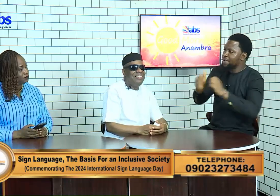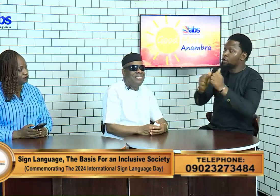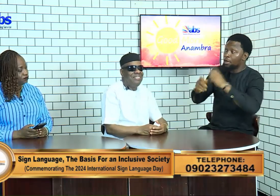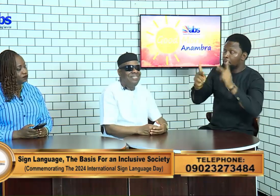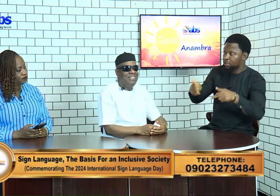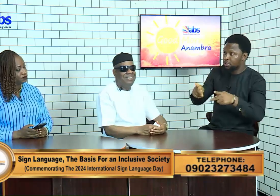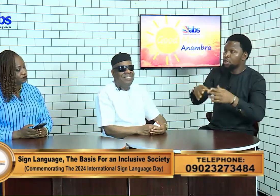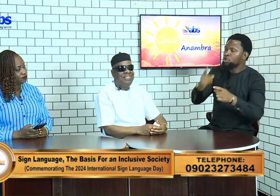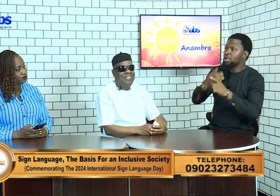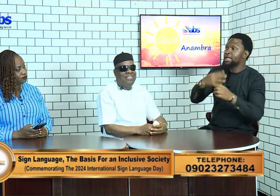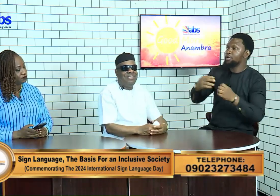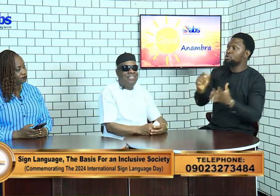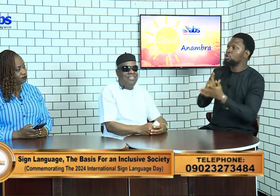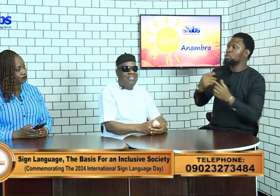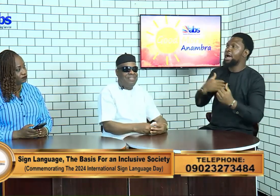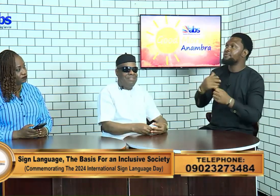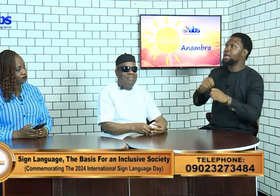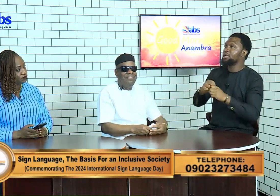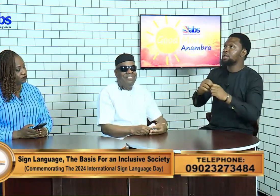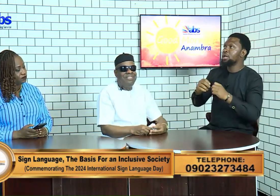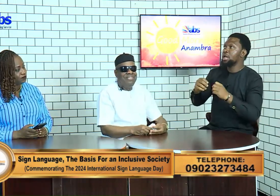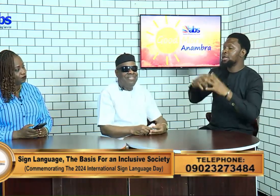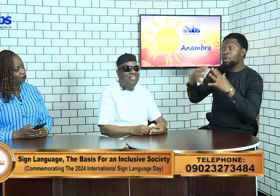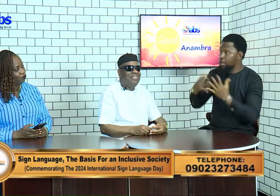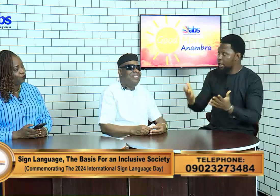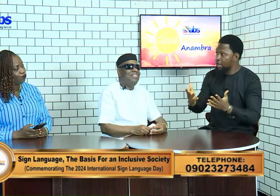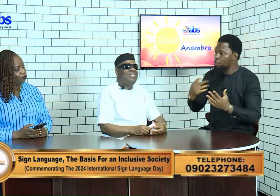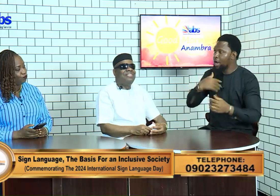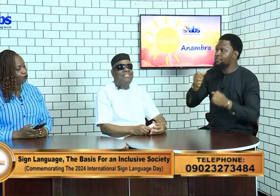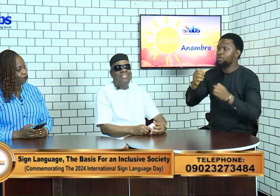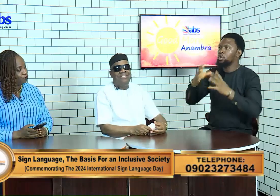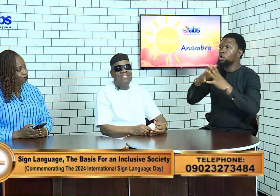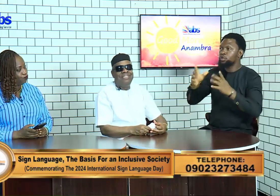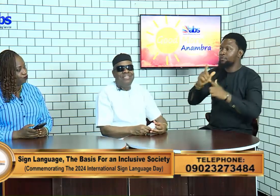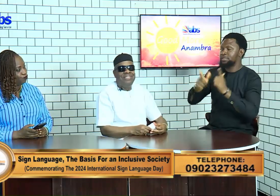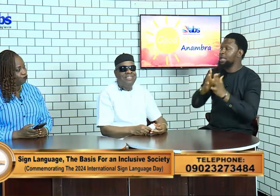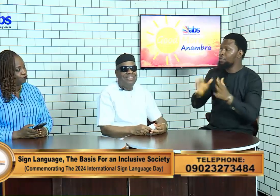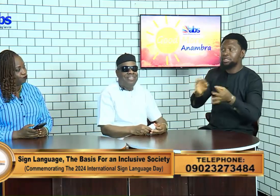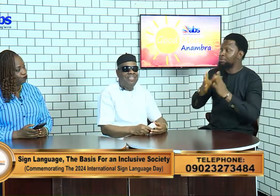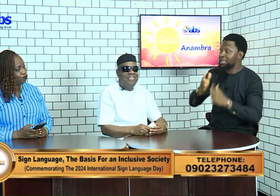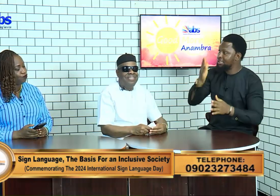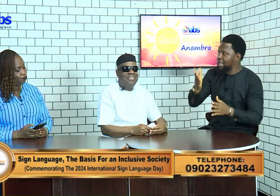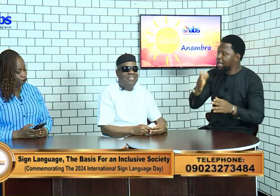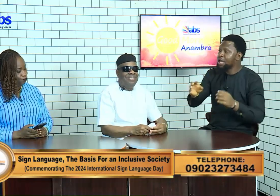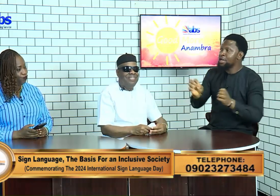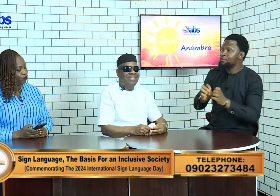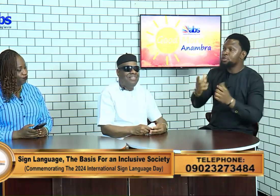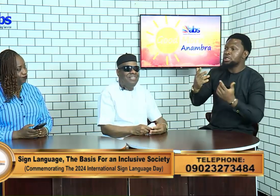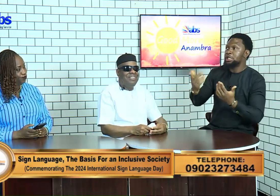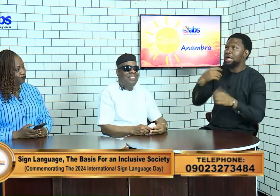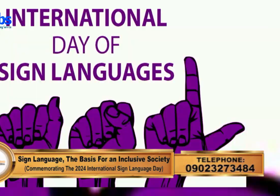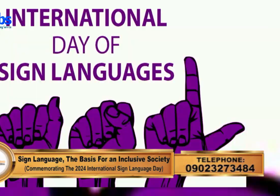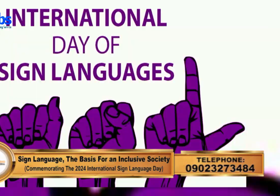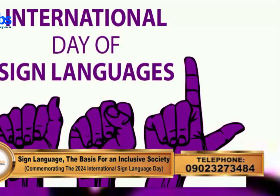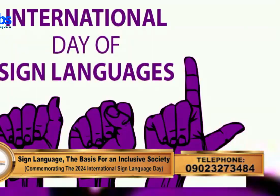like every other normal person, just like those we have in America. We have a lot of sign language interpreters there. Even